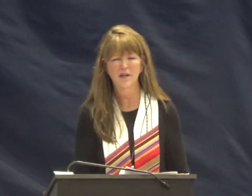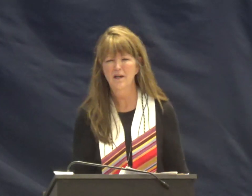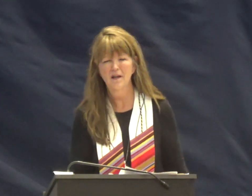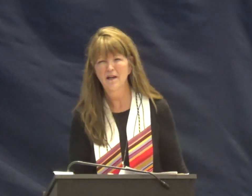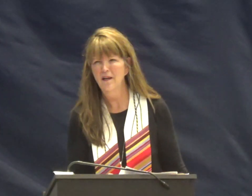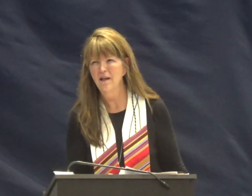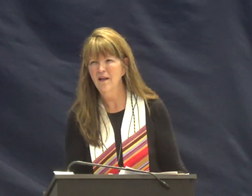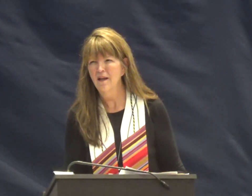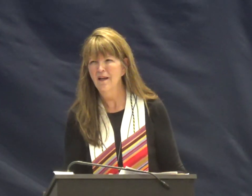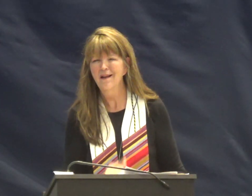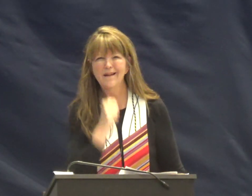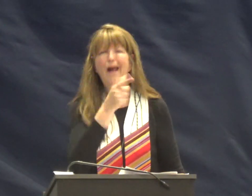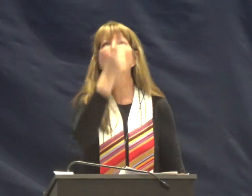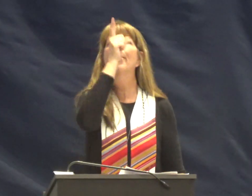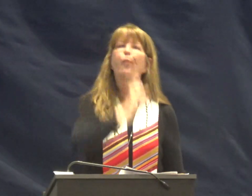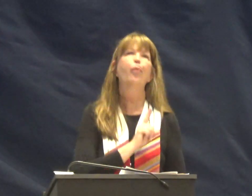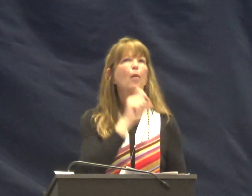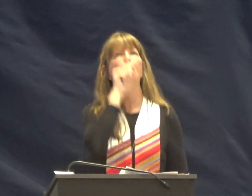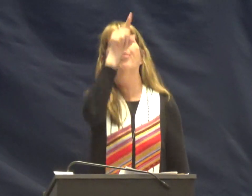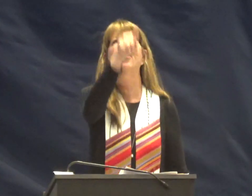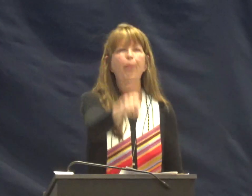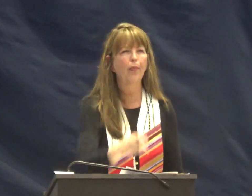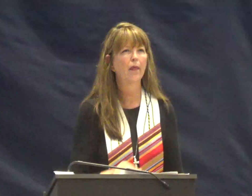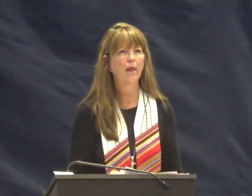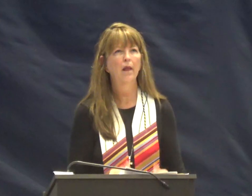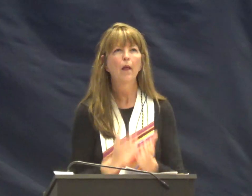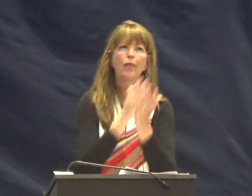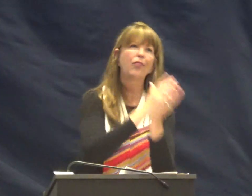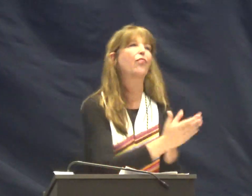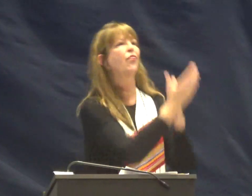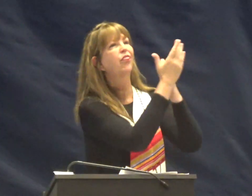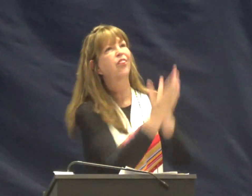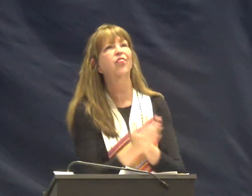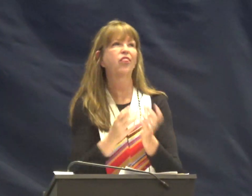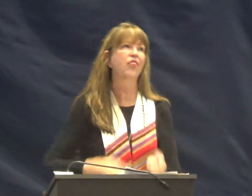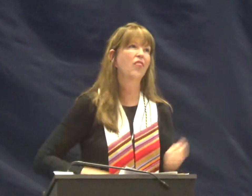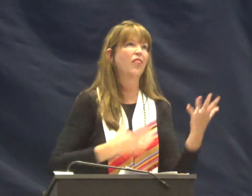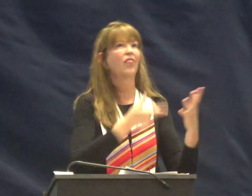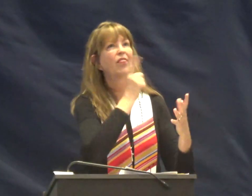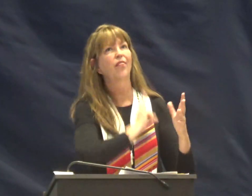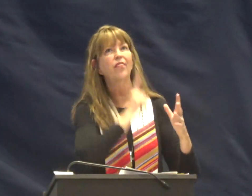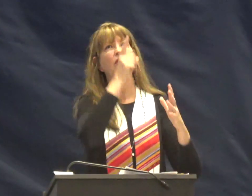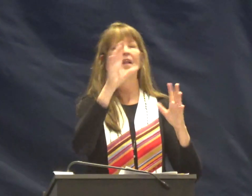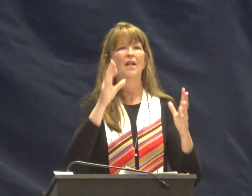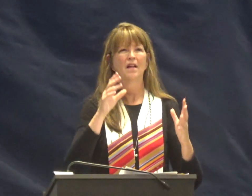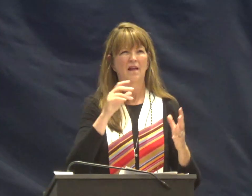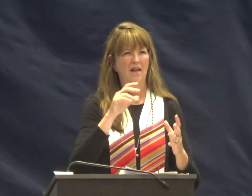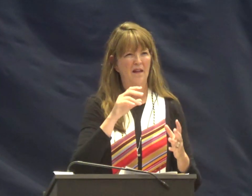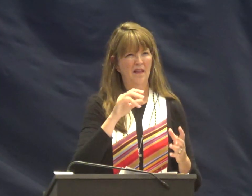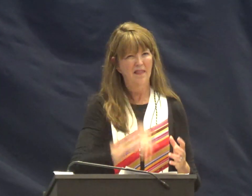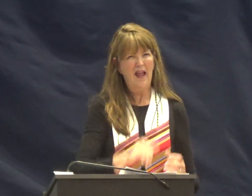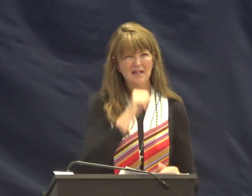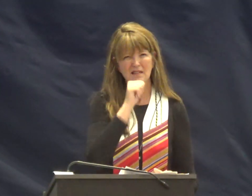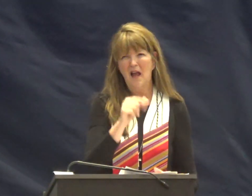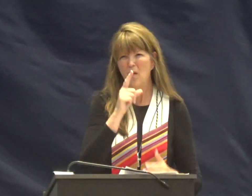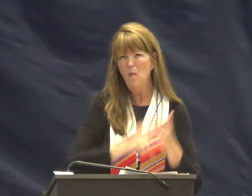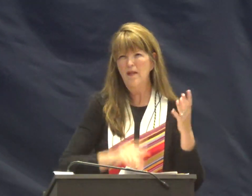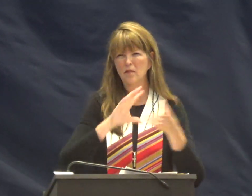The whole point of the story of Jonah doesn't have anything to do with the fish that he was swallowed by, you know, after being thrown over the side of the ship and